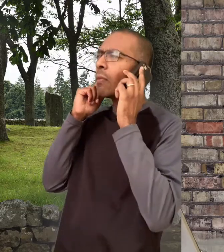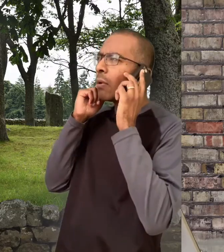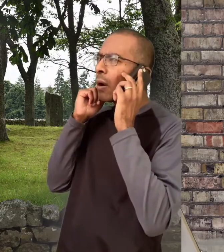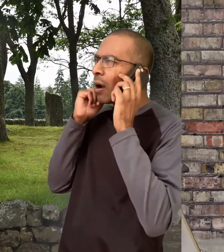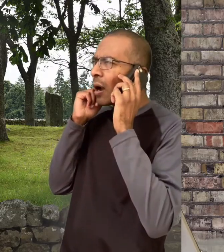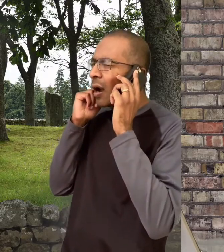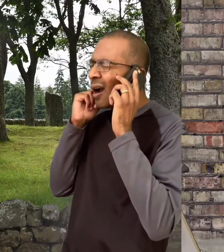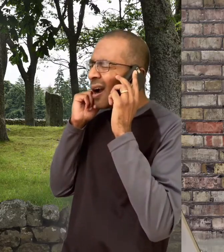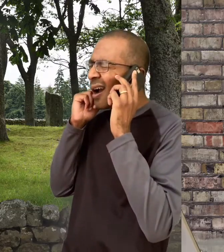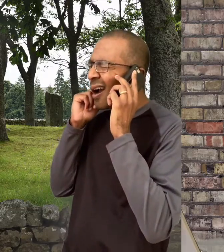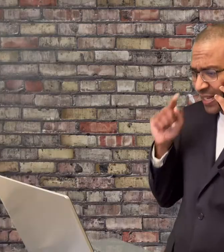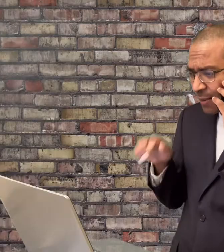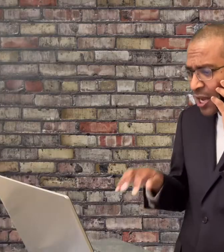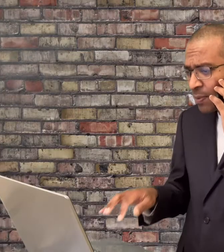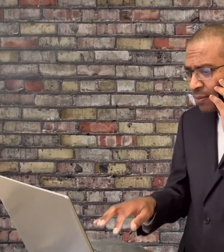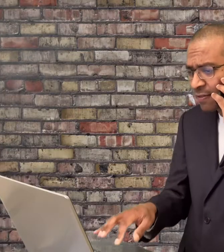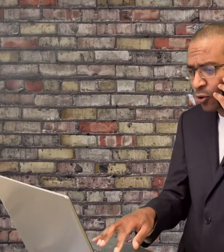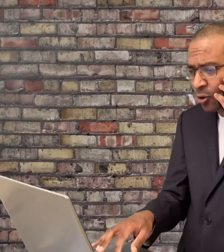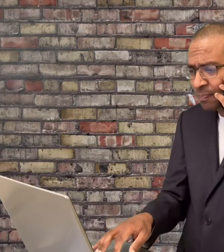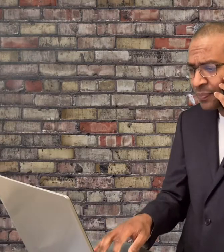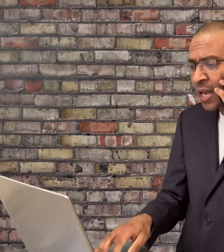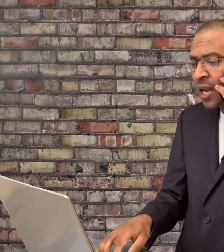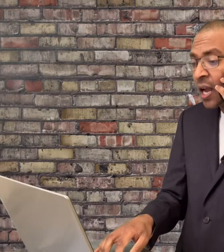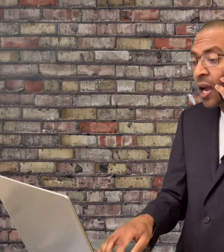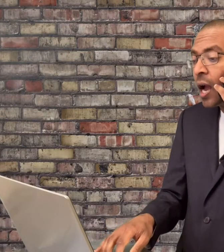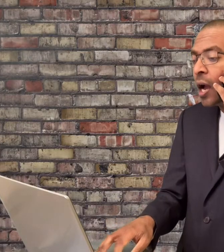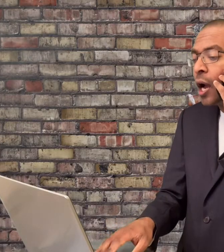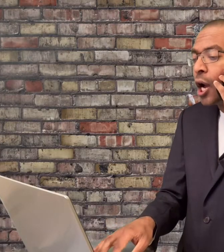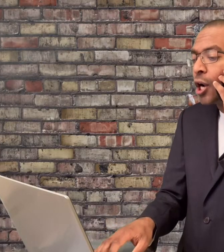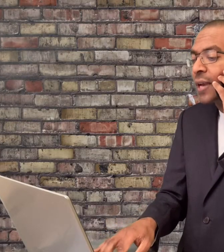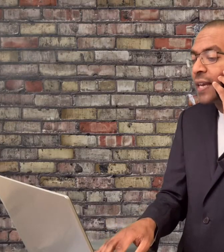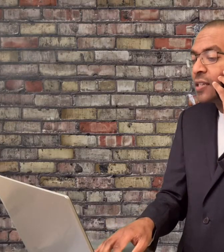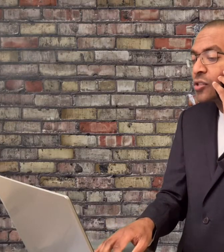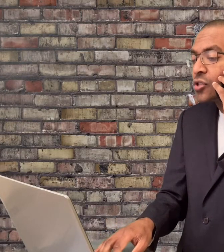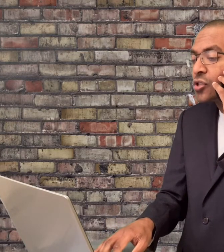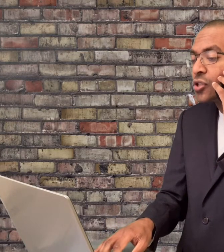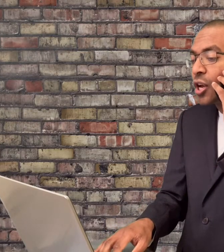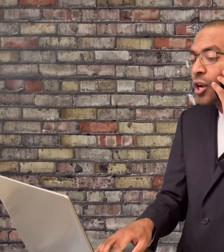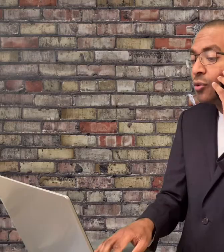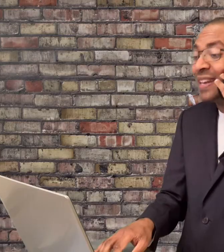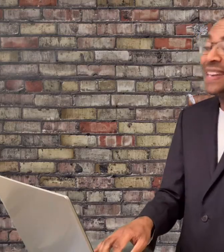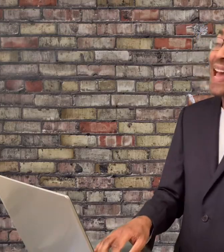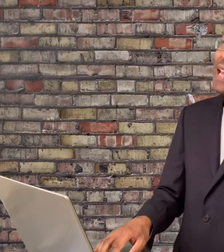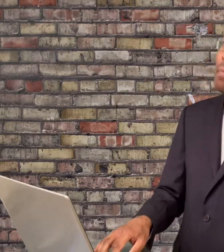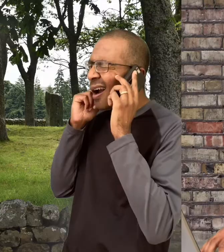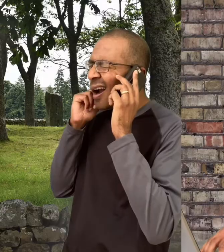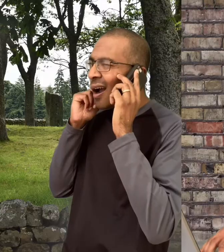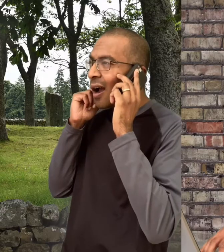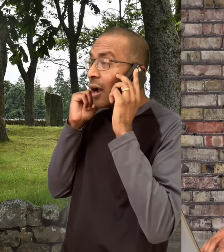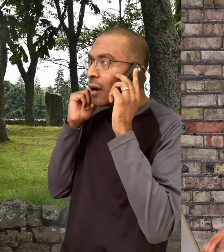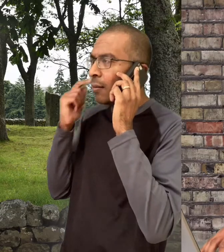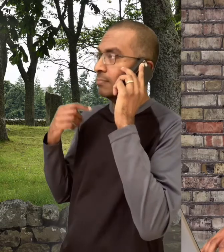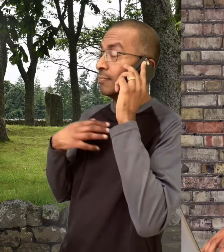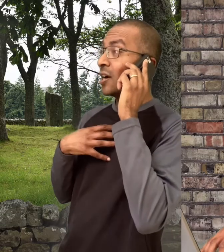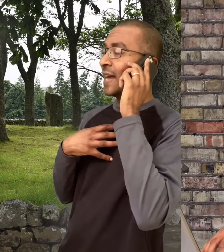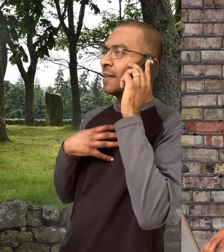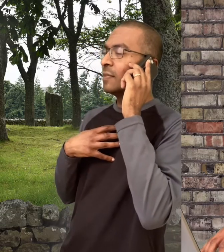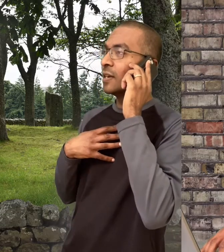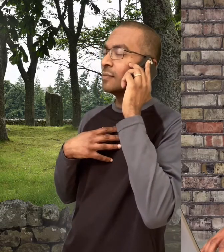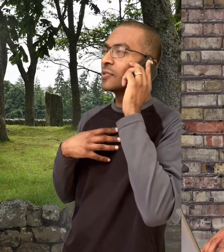you. Let me open up the form. Okay, so name? My name,